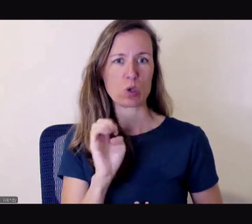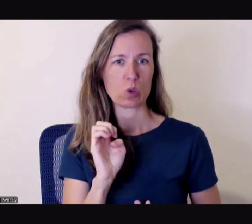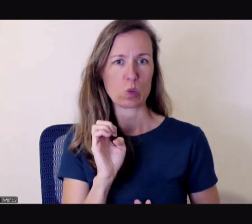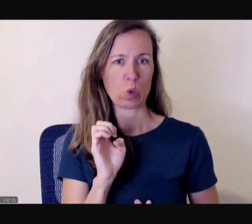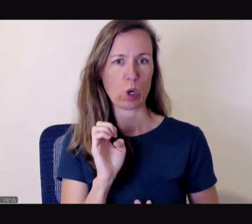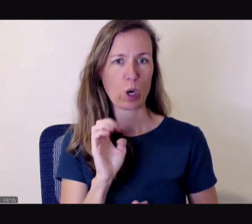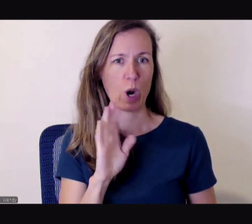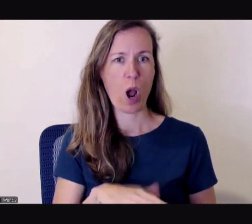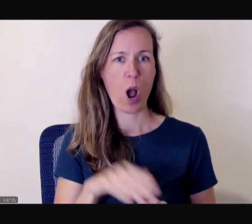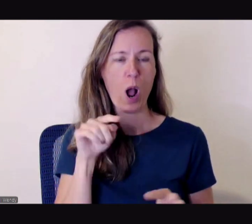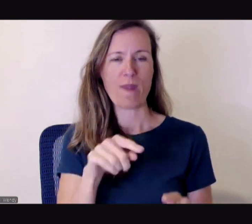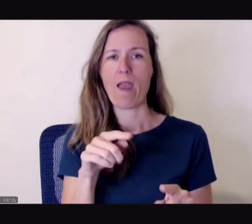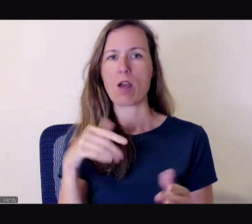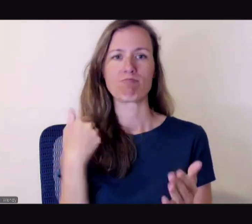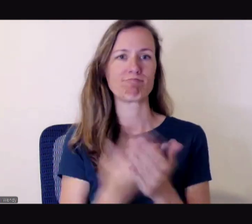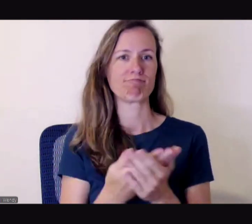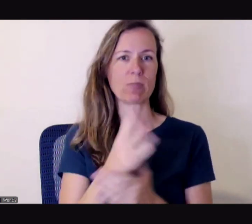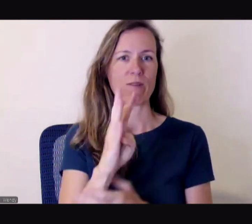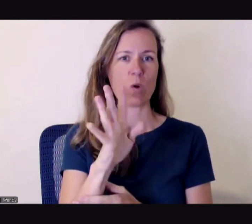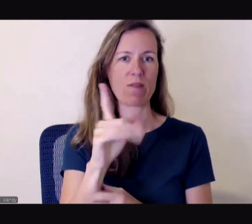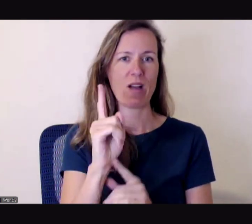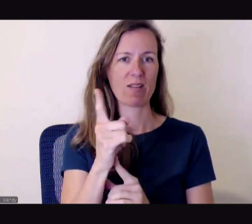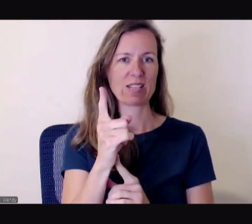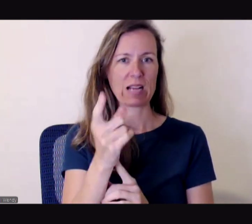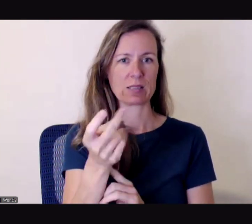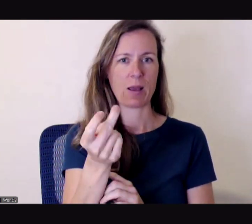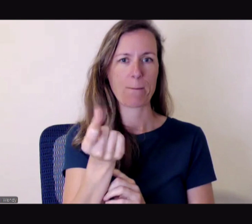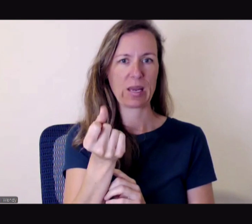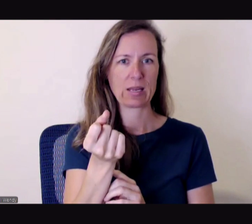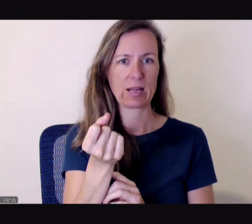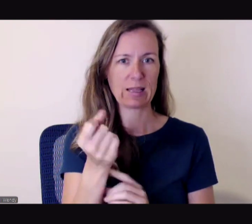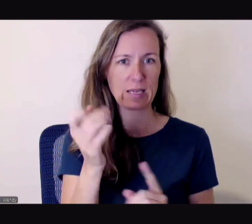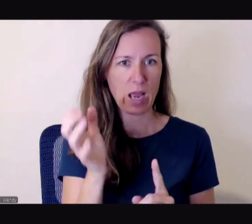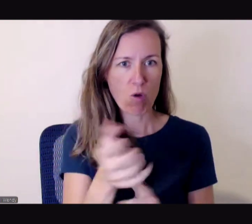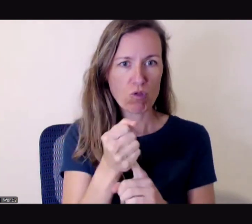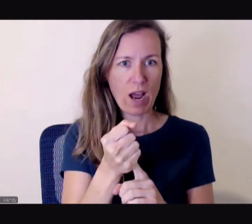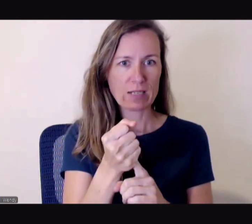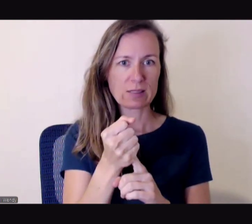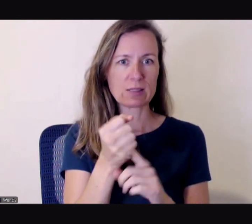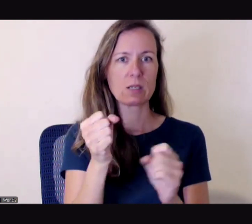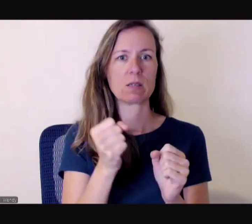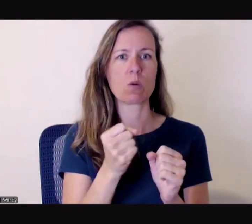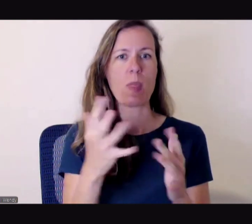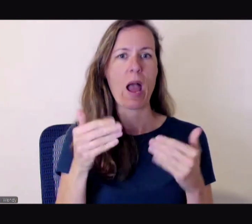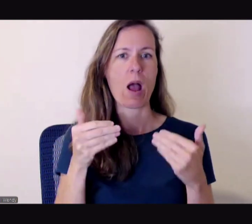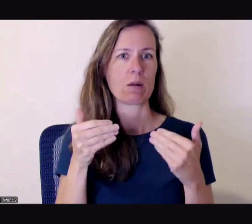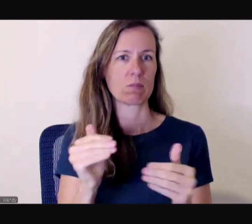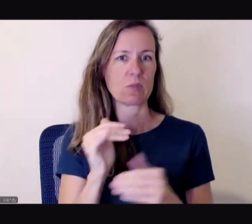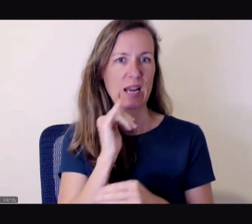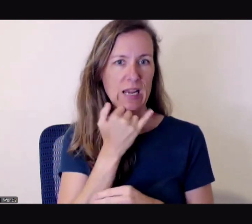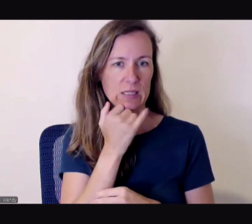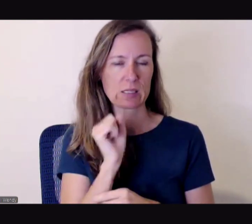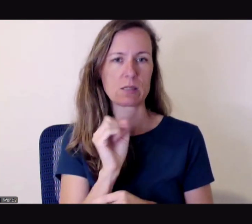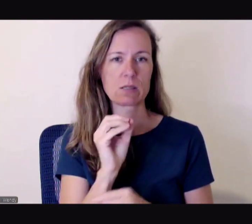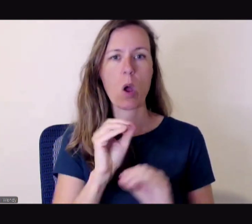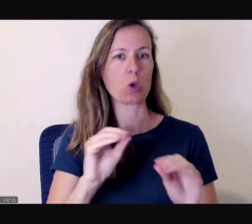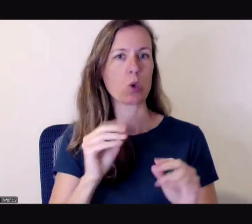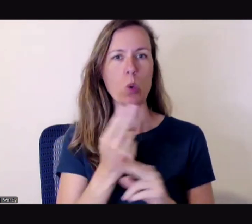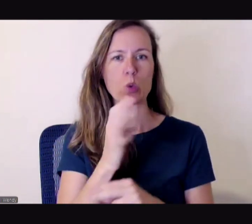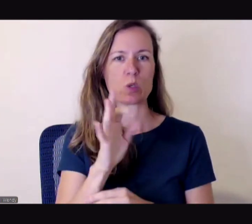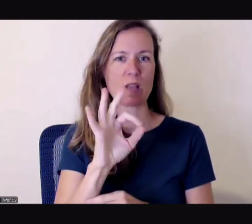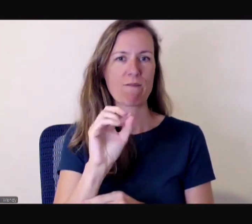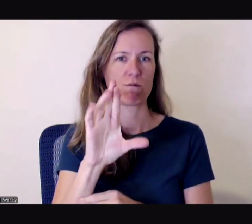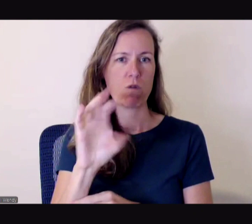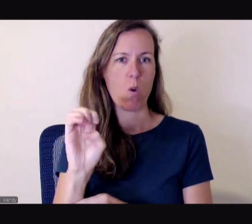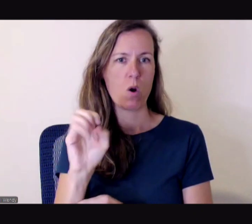examples that I could continue to give you on why you have your own police department. 40-some second response and an arrest is